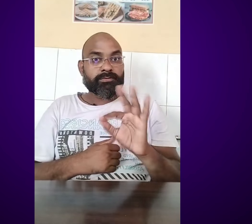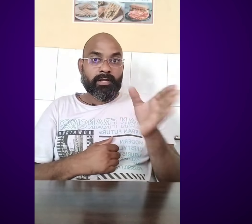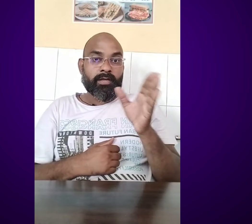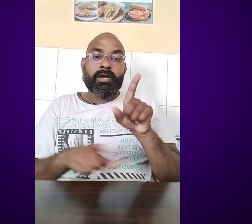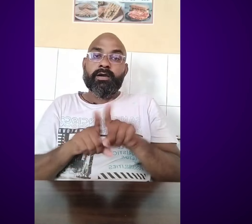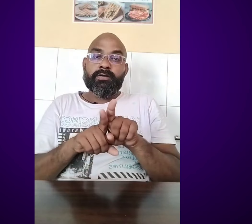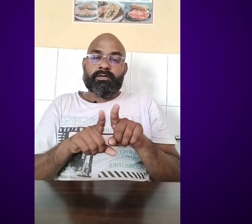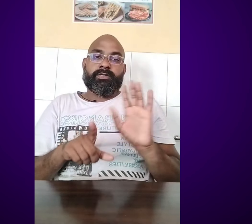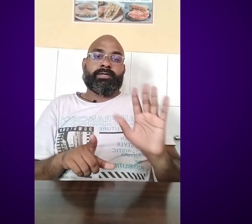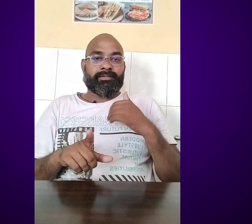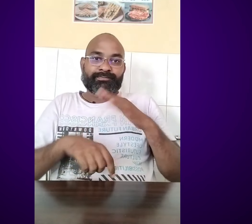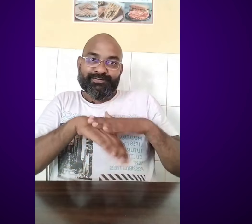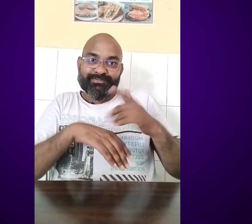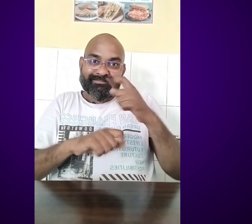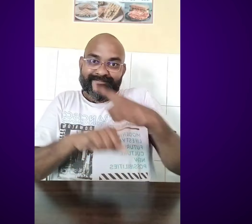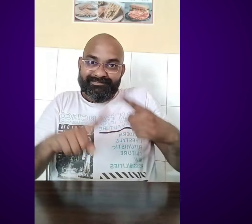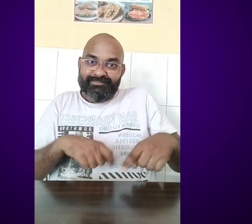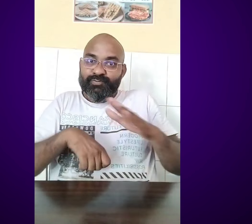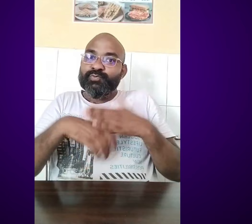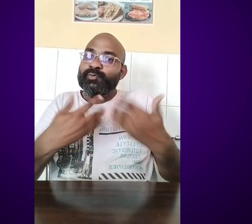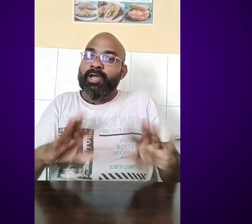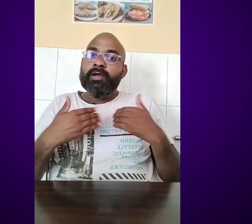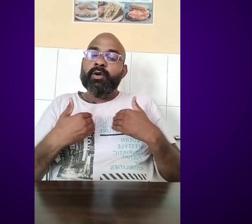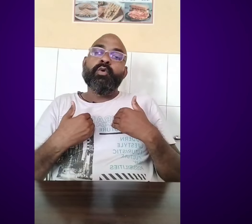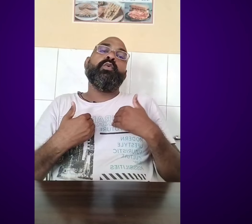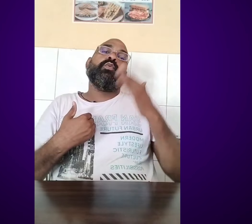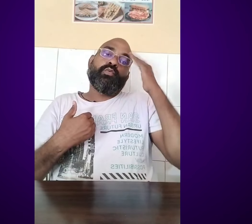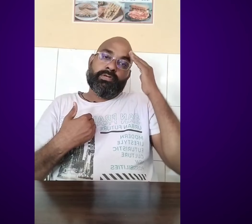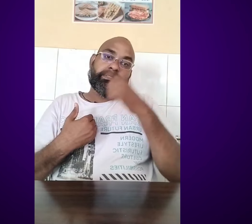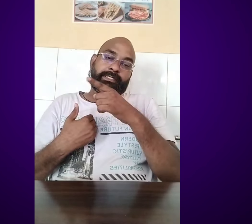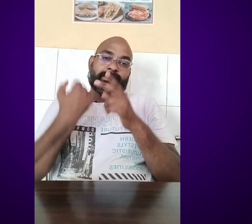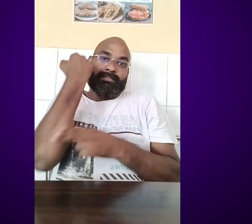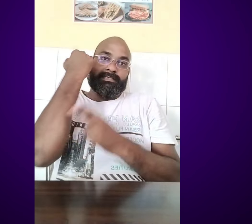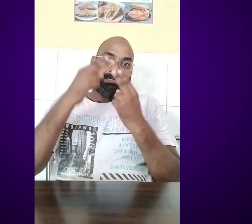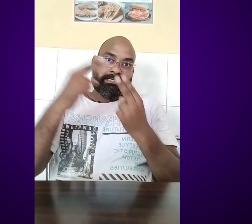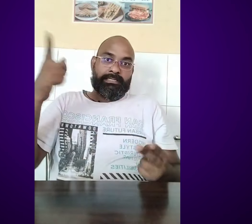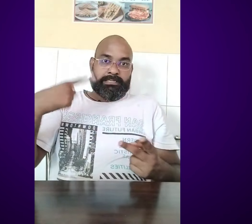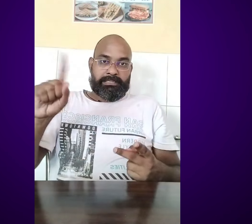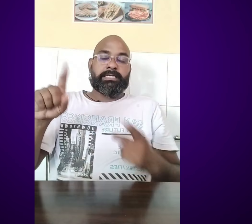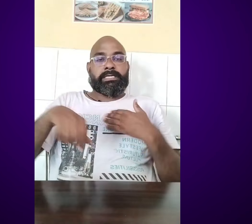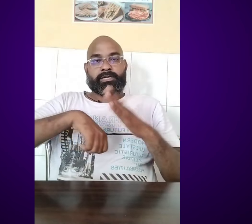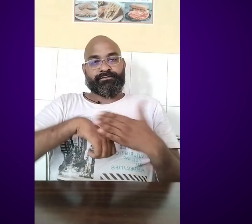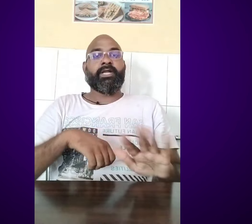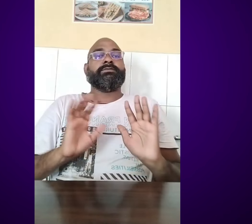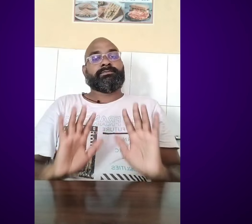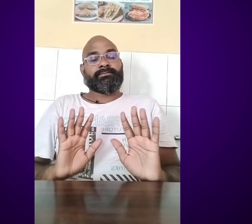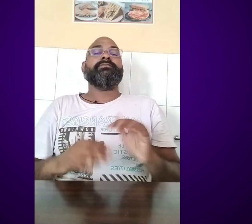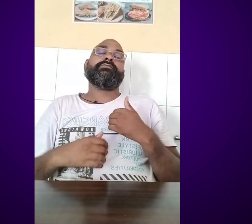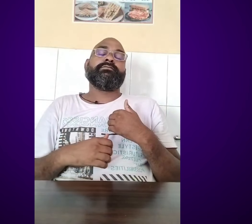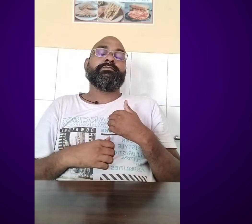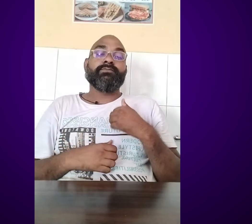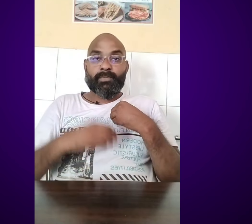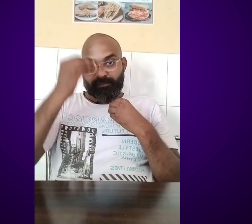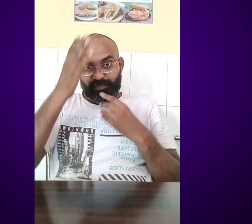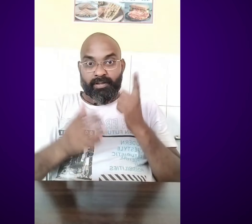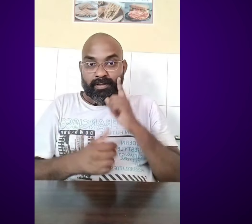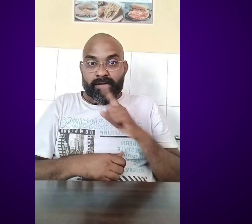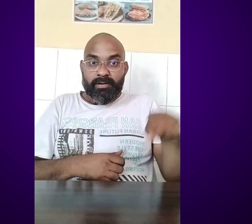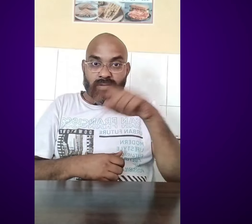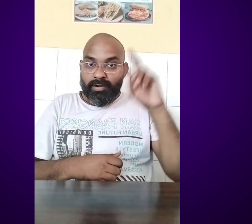income-generating activities. Property tax exemptions. People with disabilities may be eligible for property tax exemptions, which can